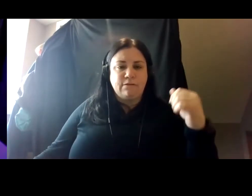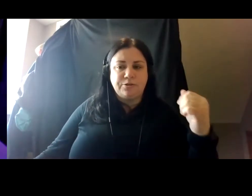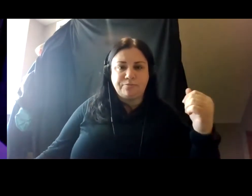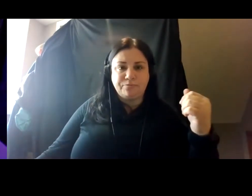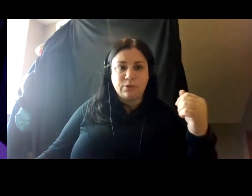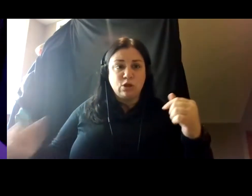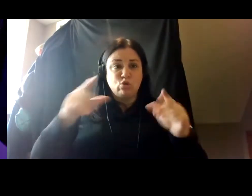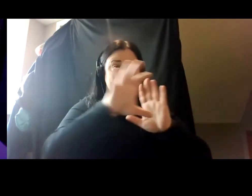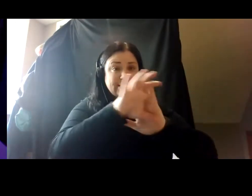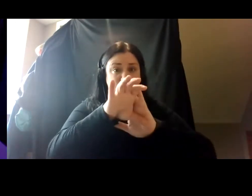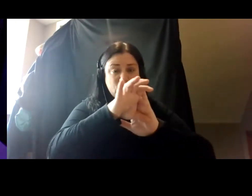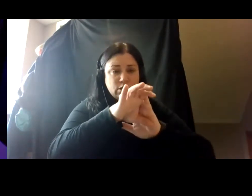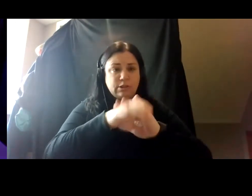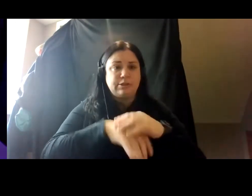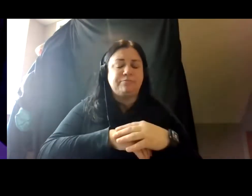to this camera over here.